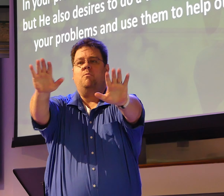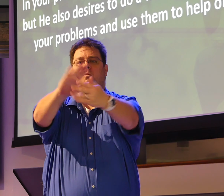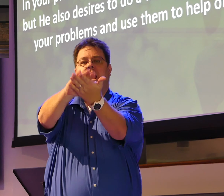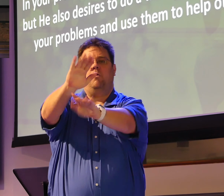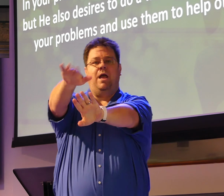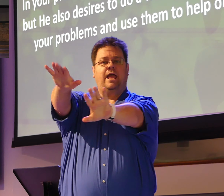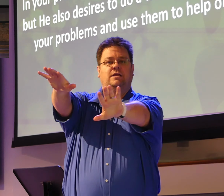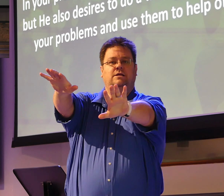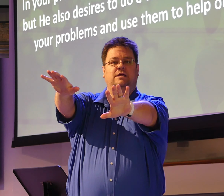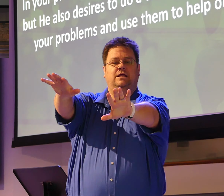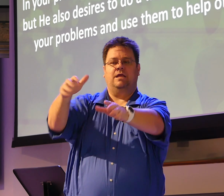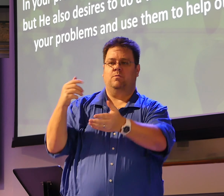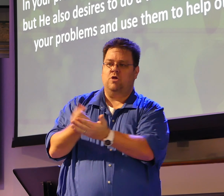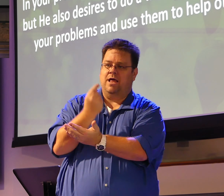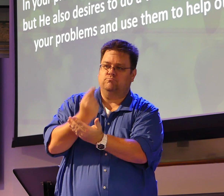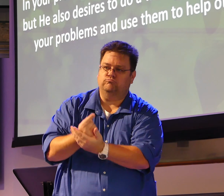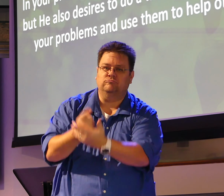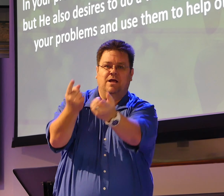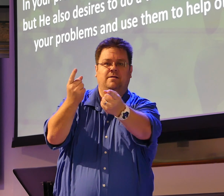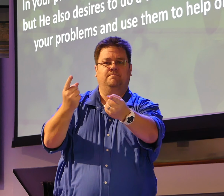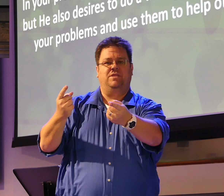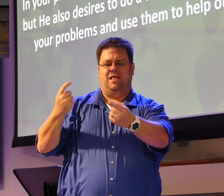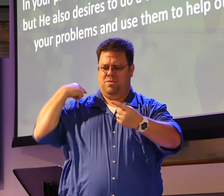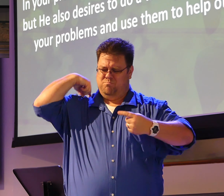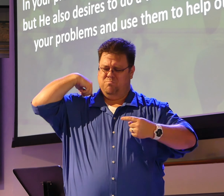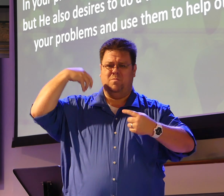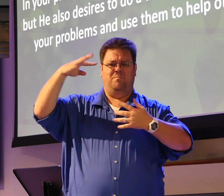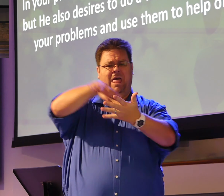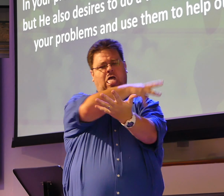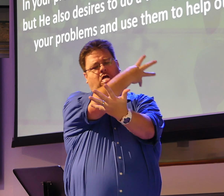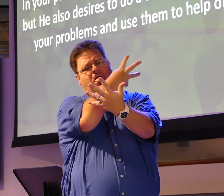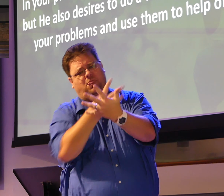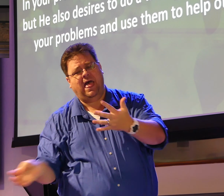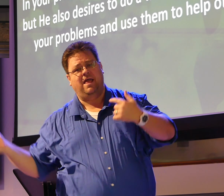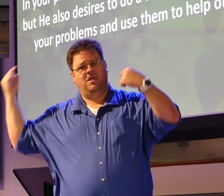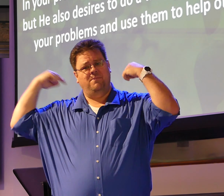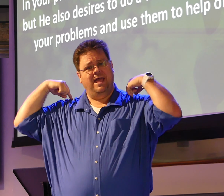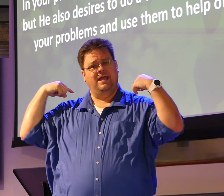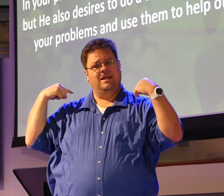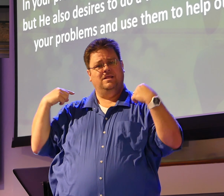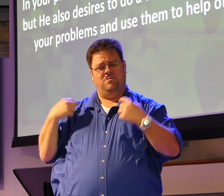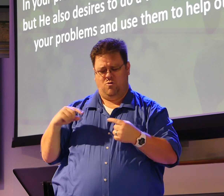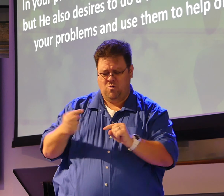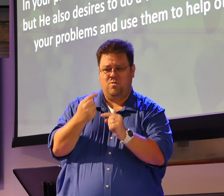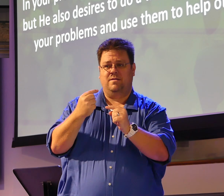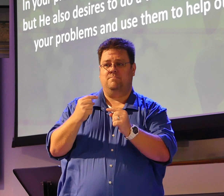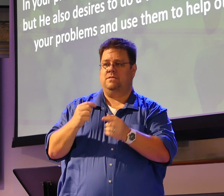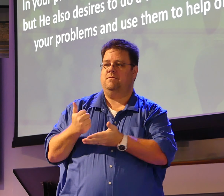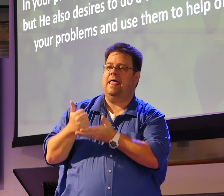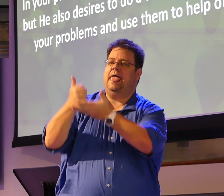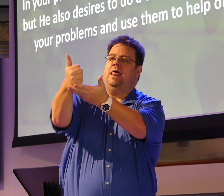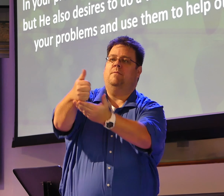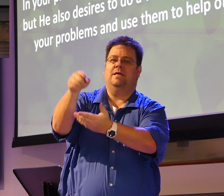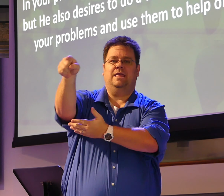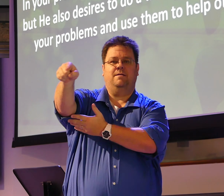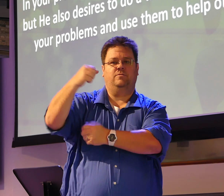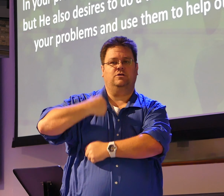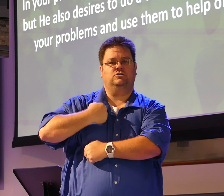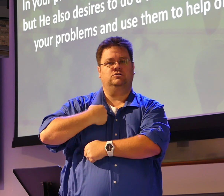and here they got blood all over their backs from being beaten they got their own problems but they were able to help him